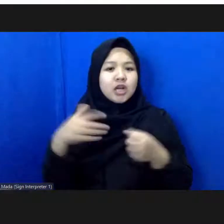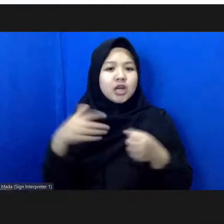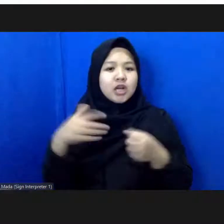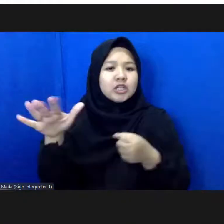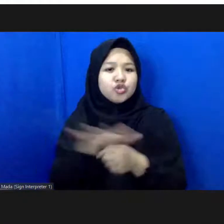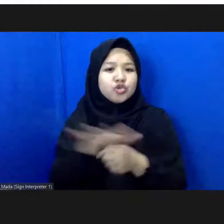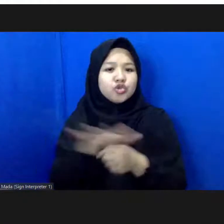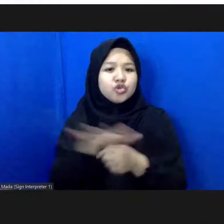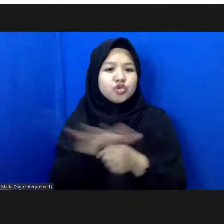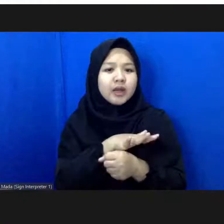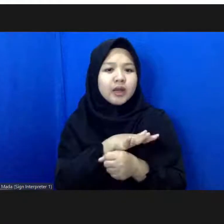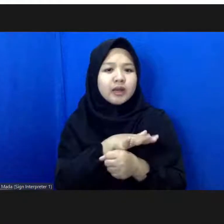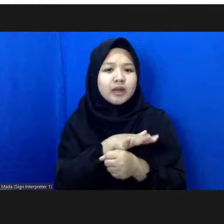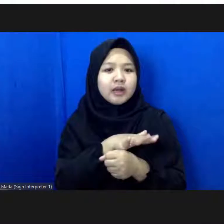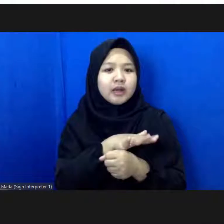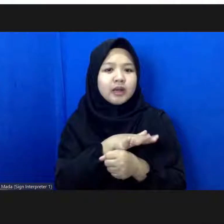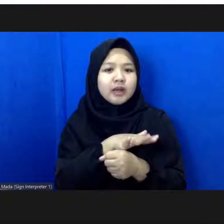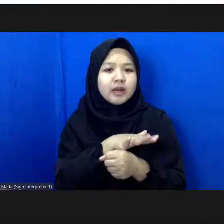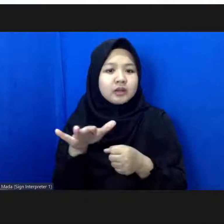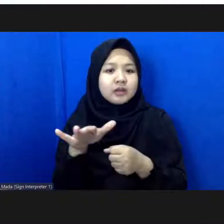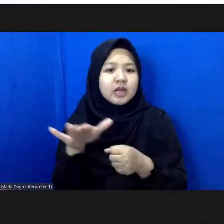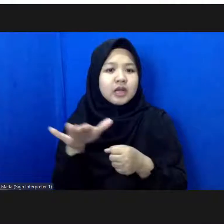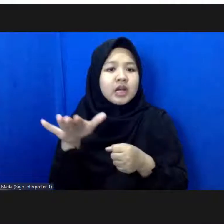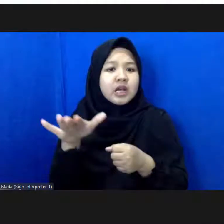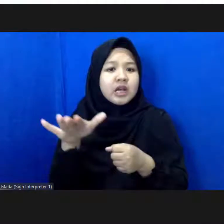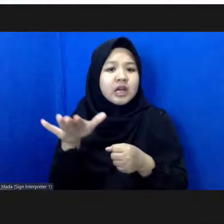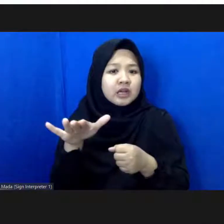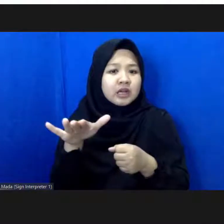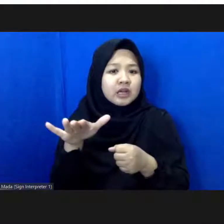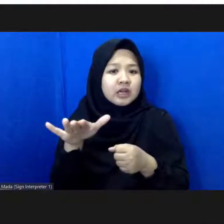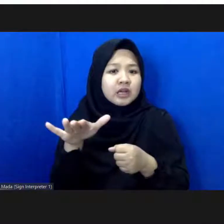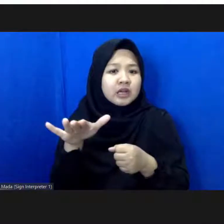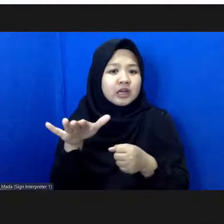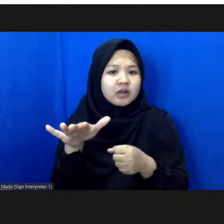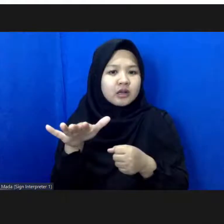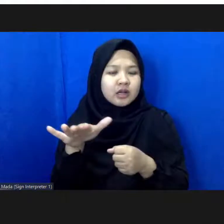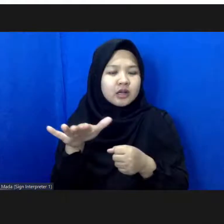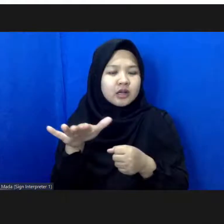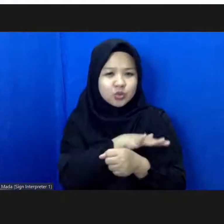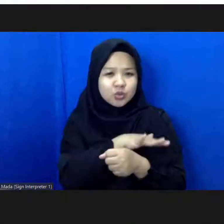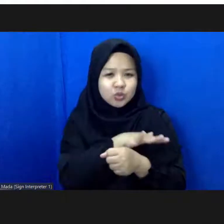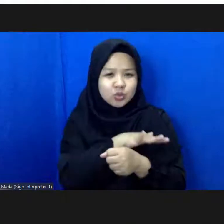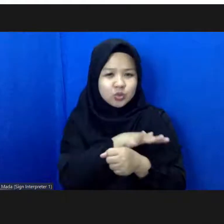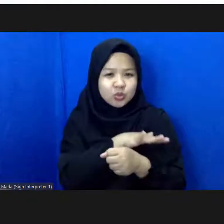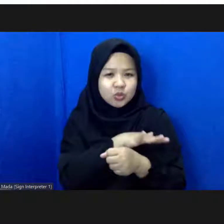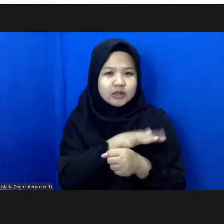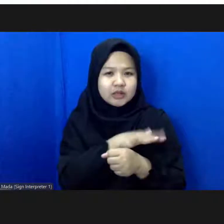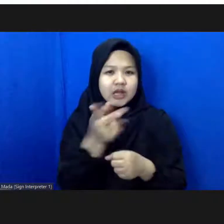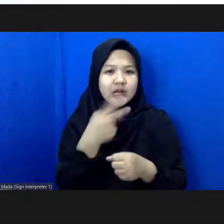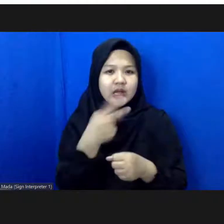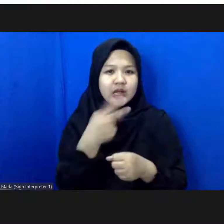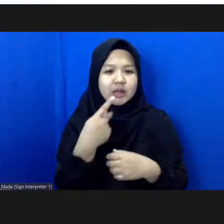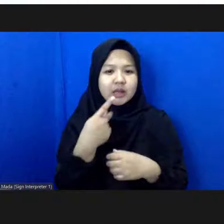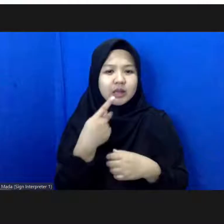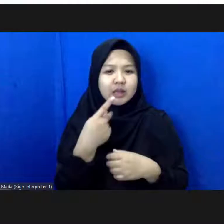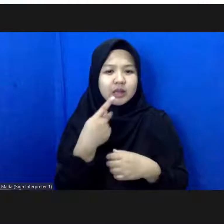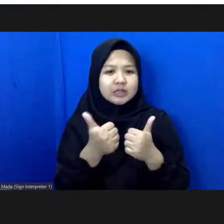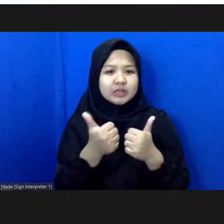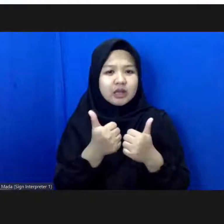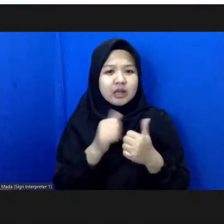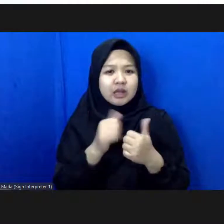say pieces of jigsaw which can fix together and which can implement